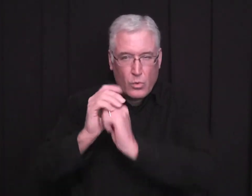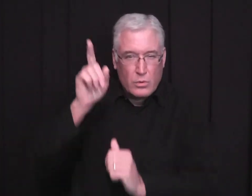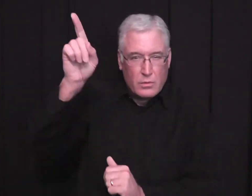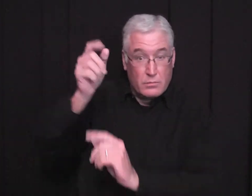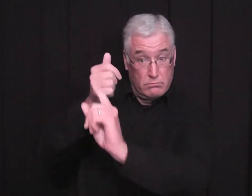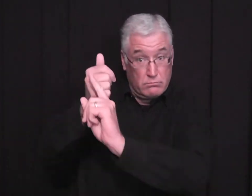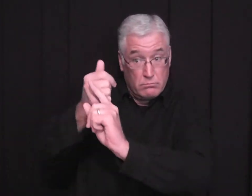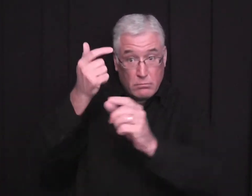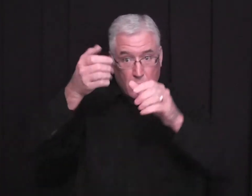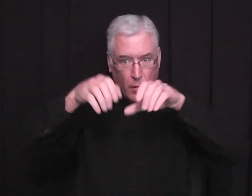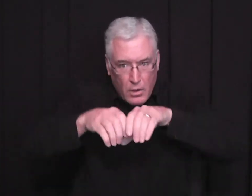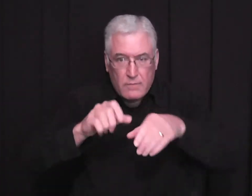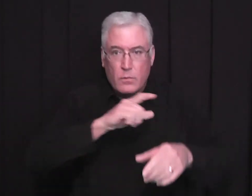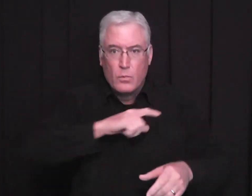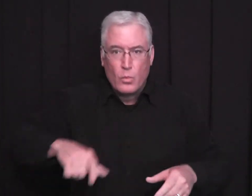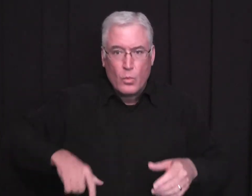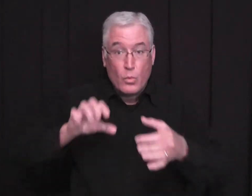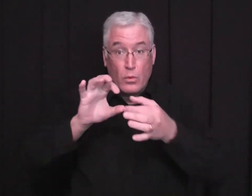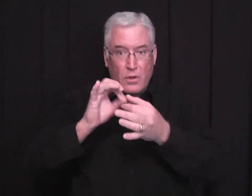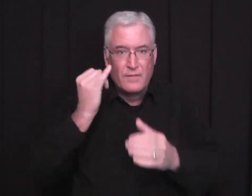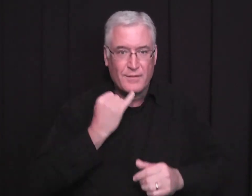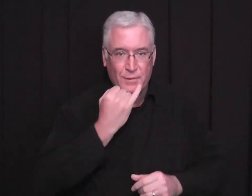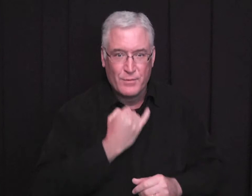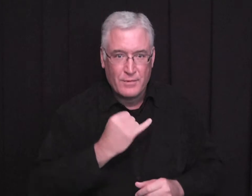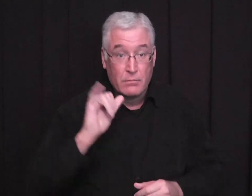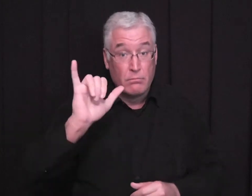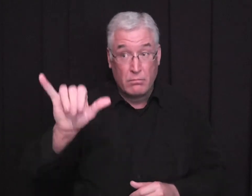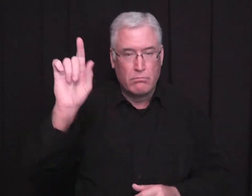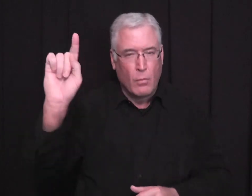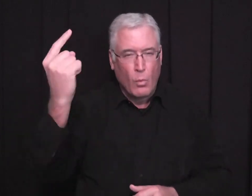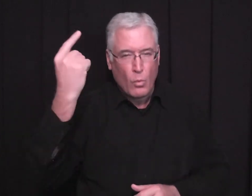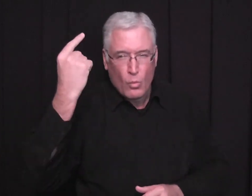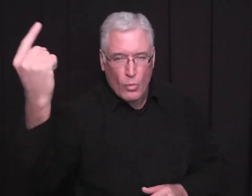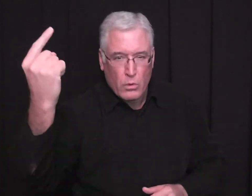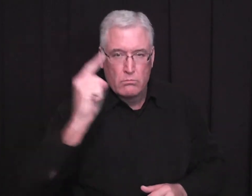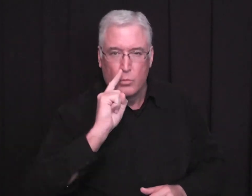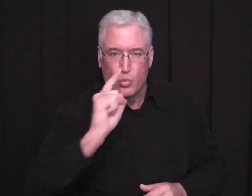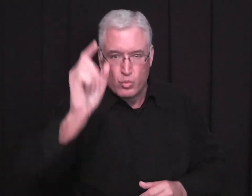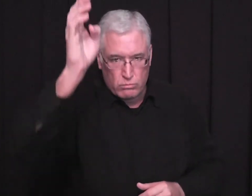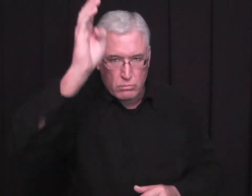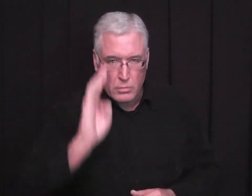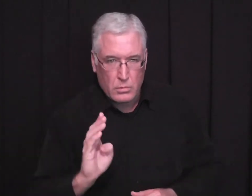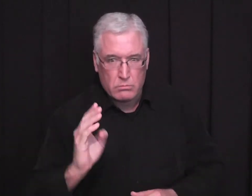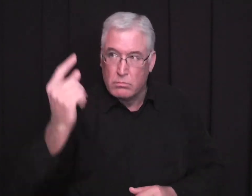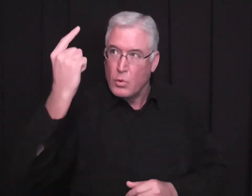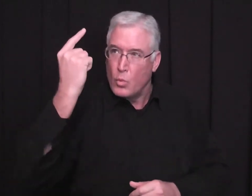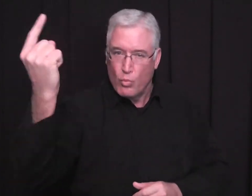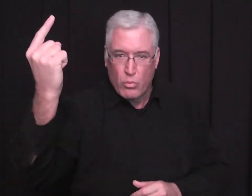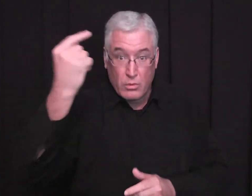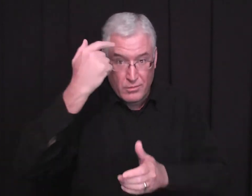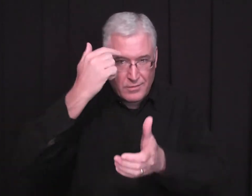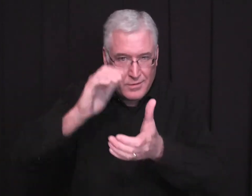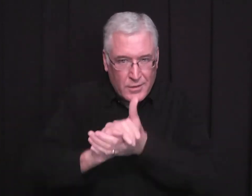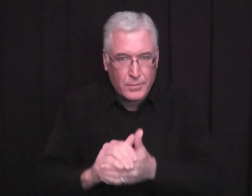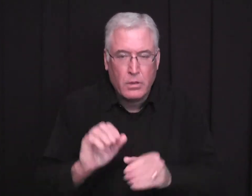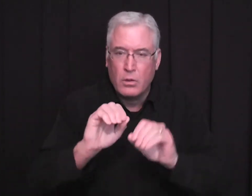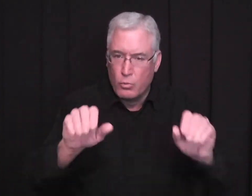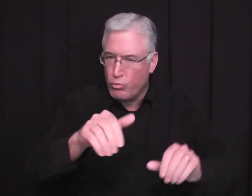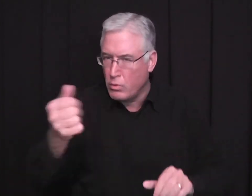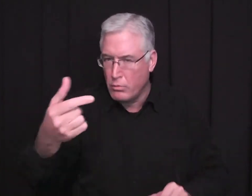The people would worship God himself, the covenant Lord of Israel, the one true God, the